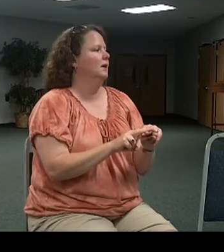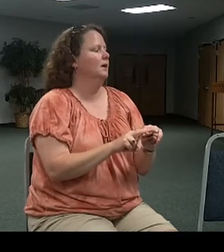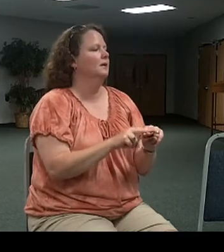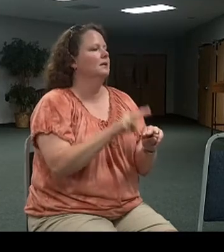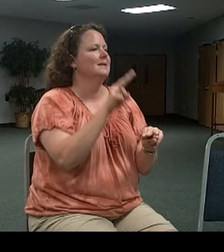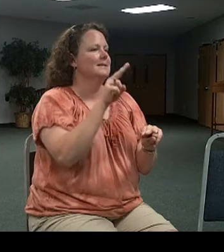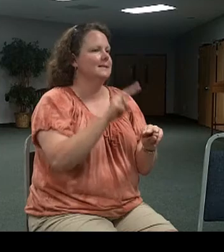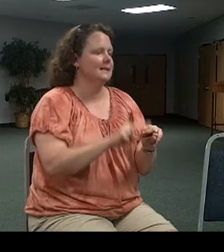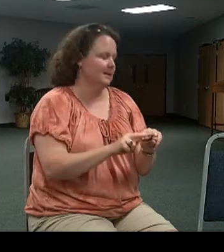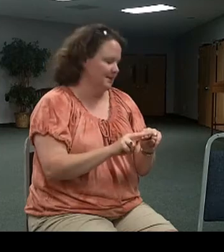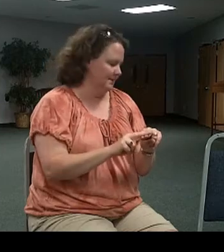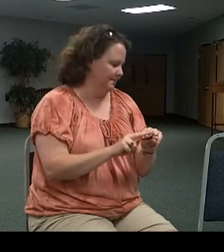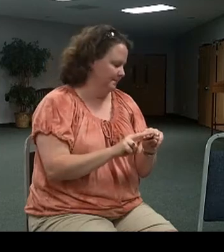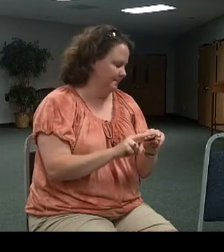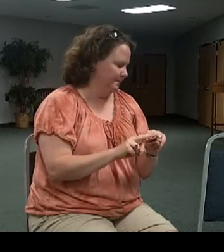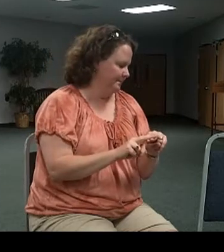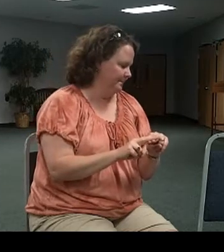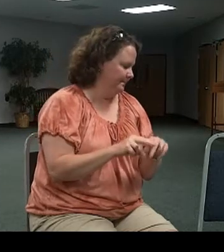Okay. Sit.